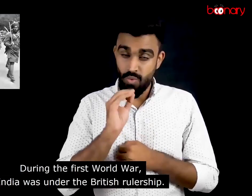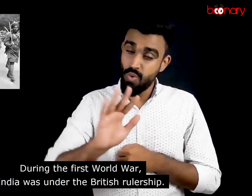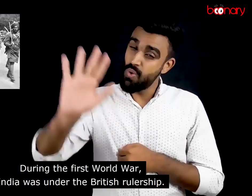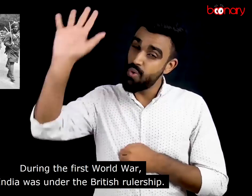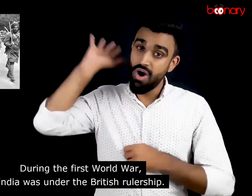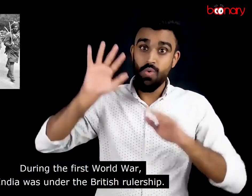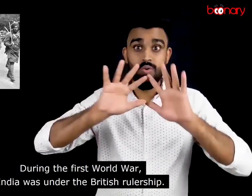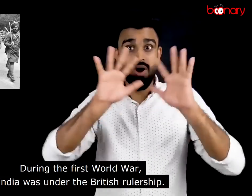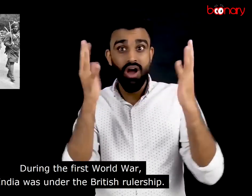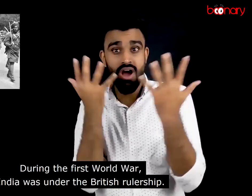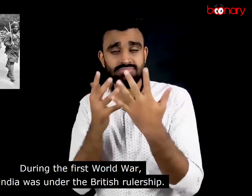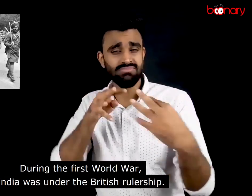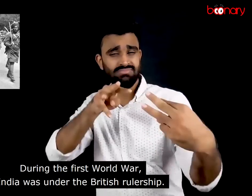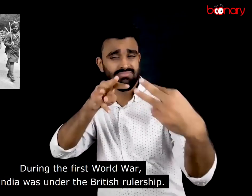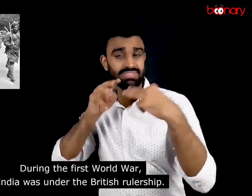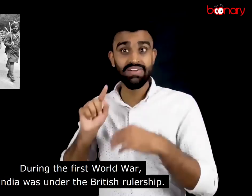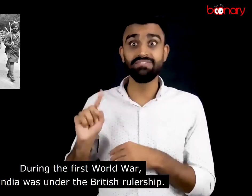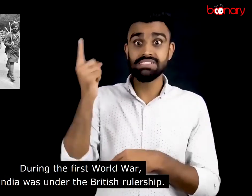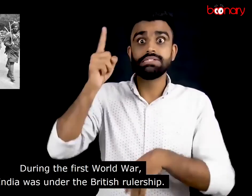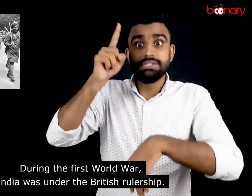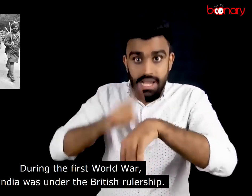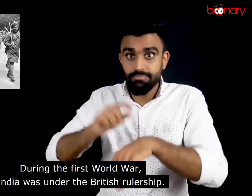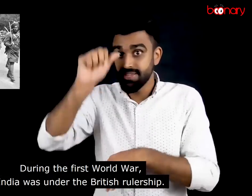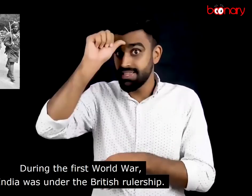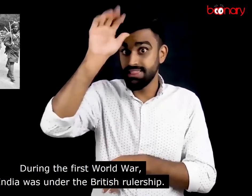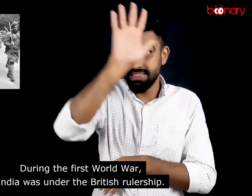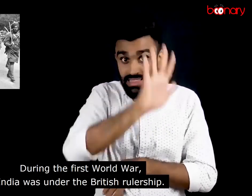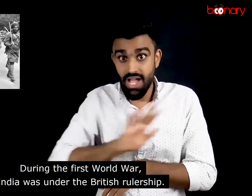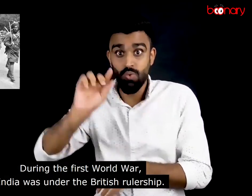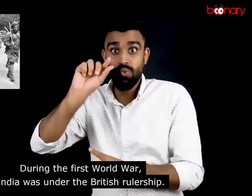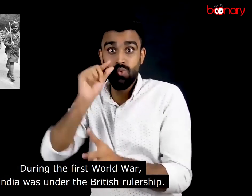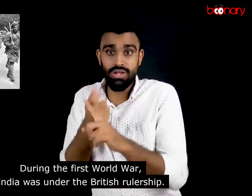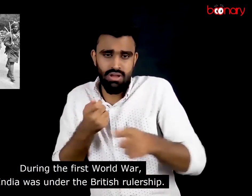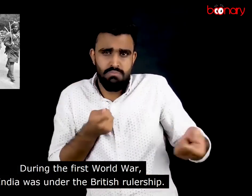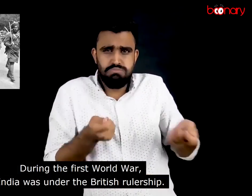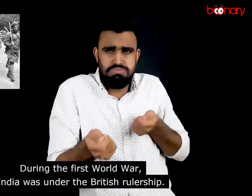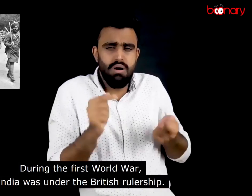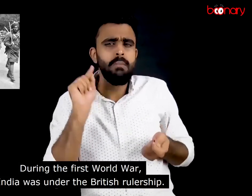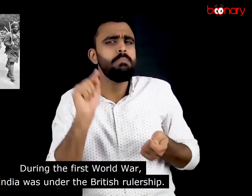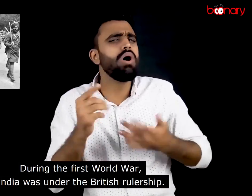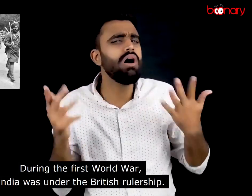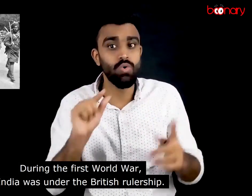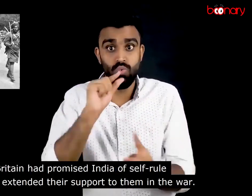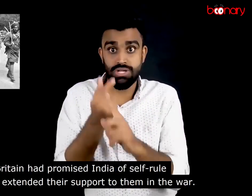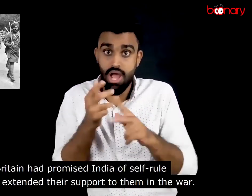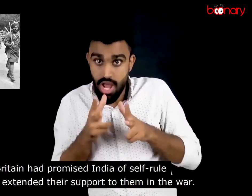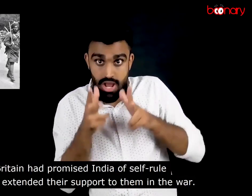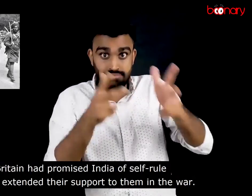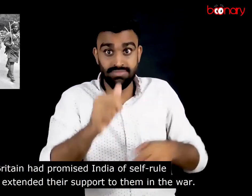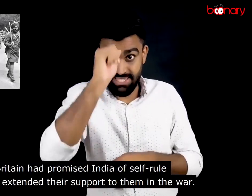During the First World War, India was under the British rulership. Britain had